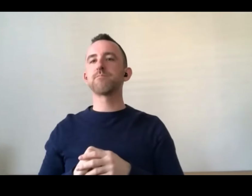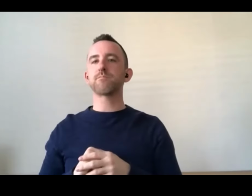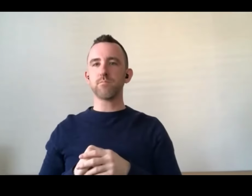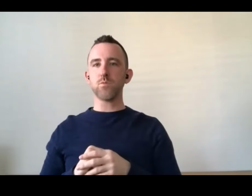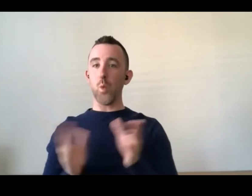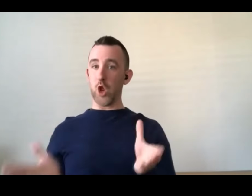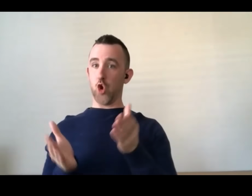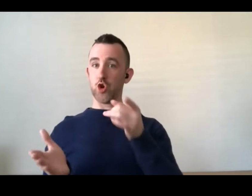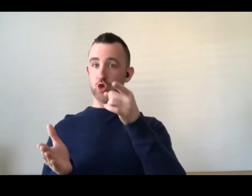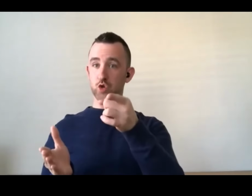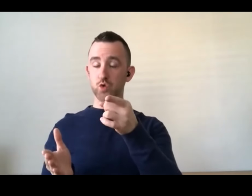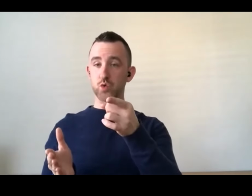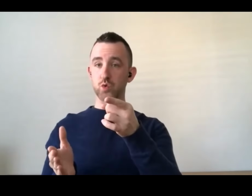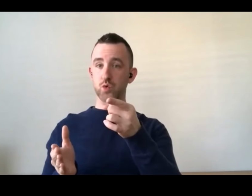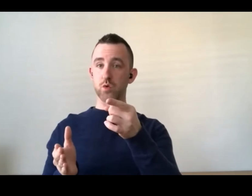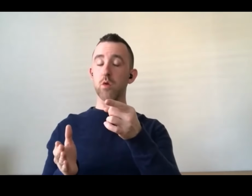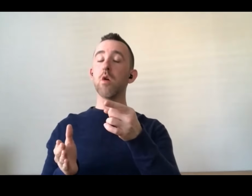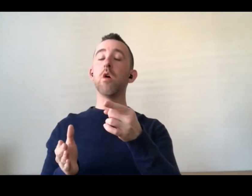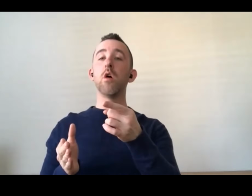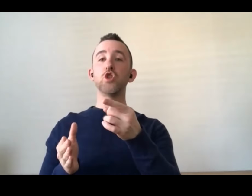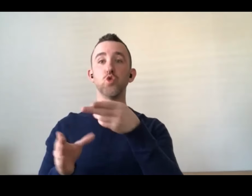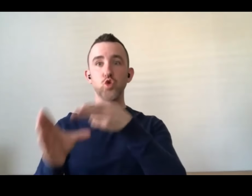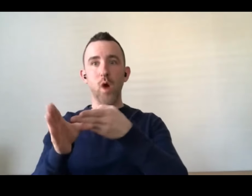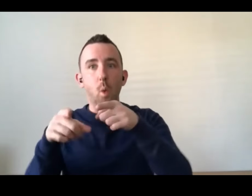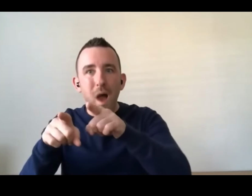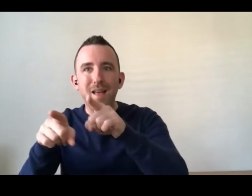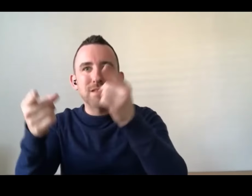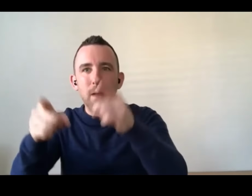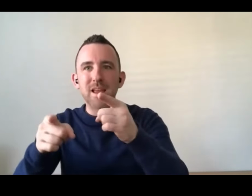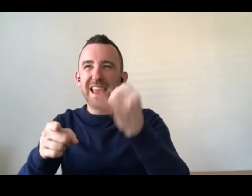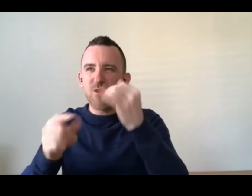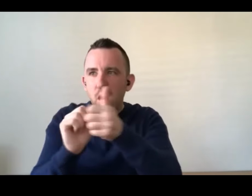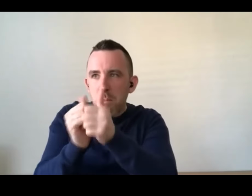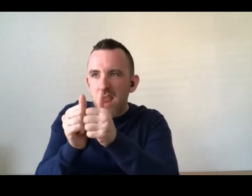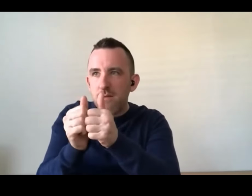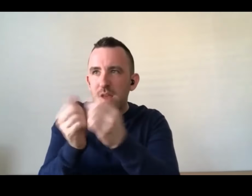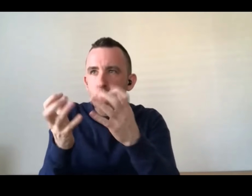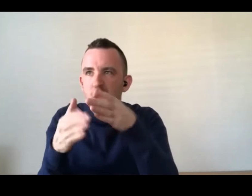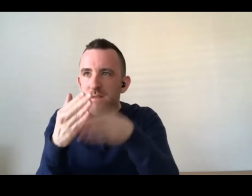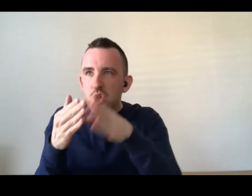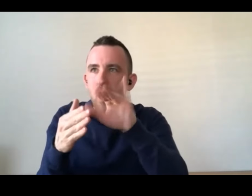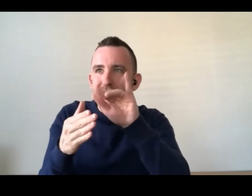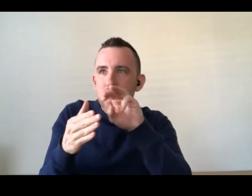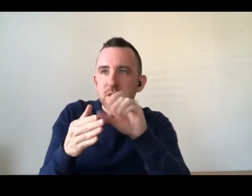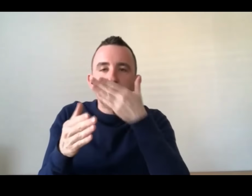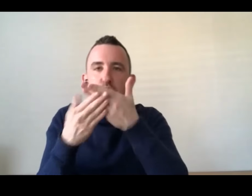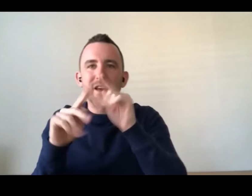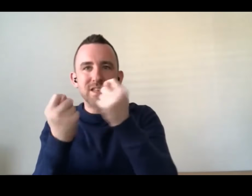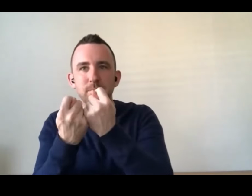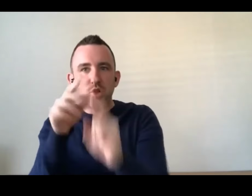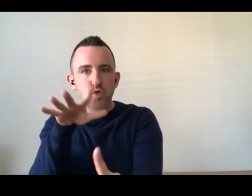it happens. Oftentimes, if you're in a competitive space and you want to get items done, it's good to have teammates